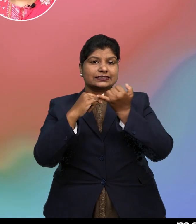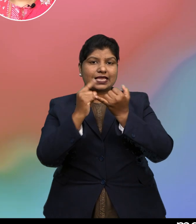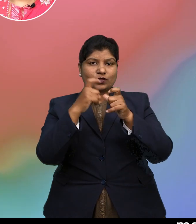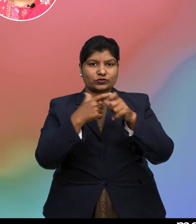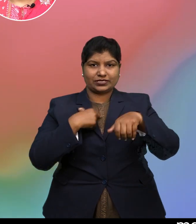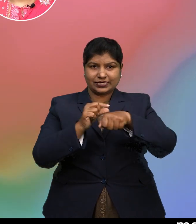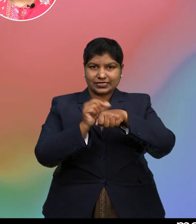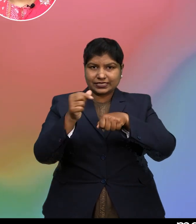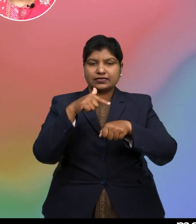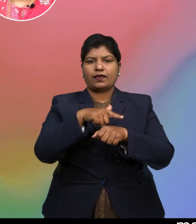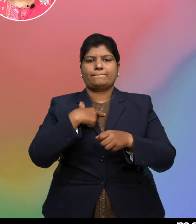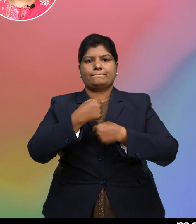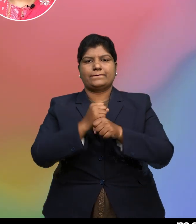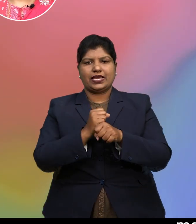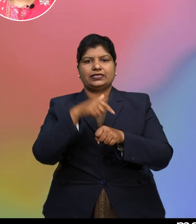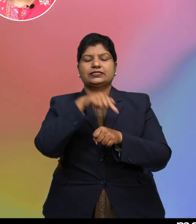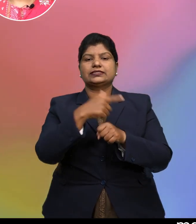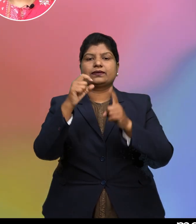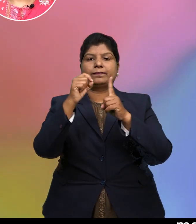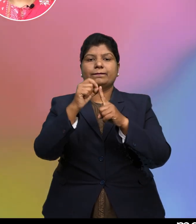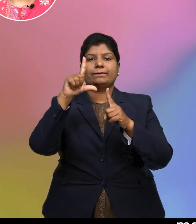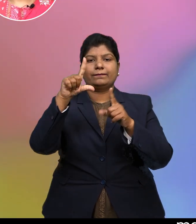make up the placenta.